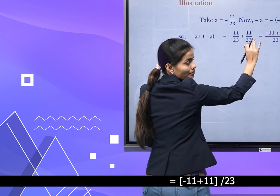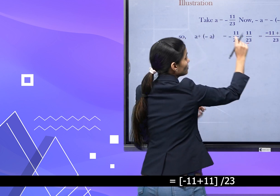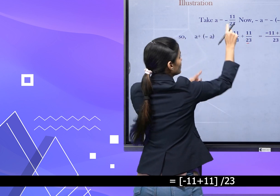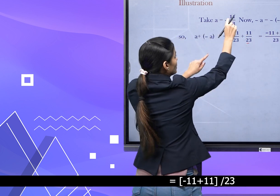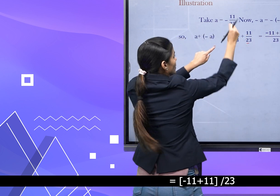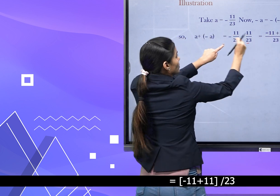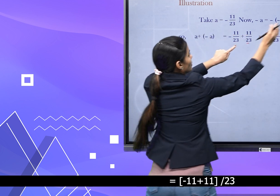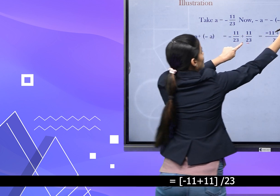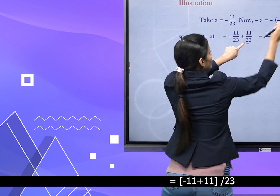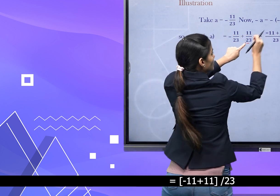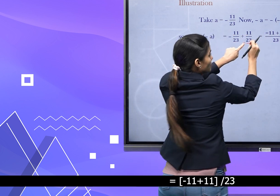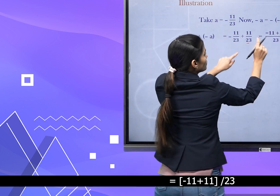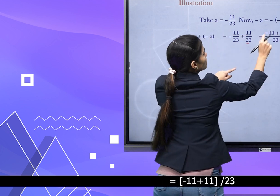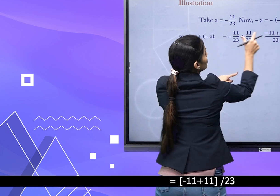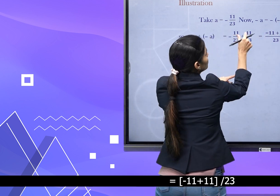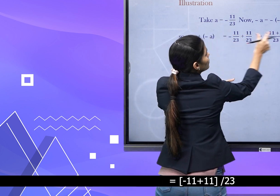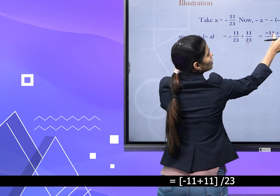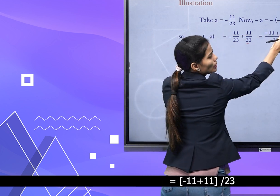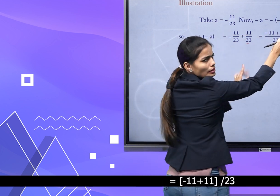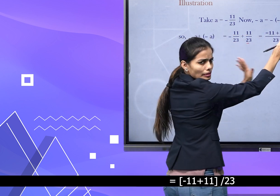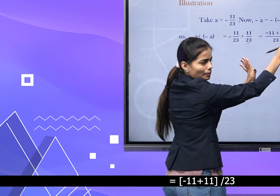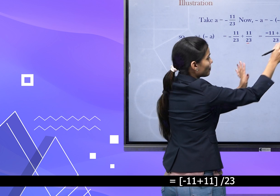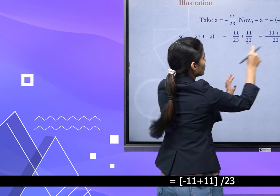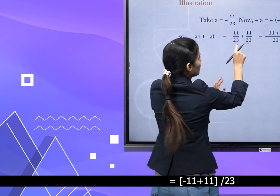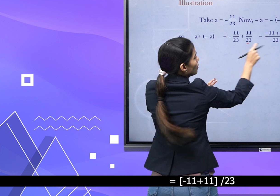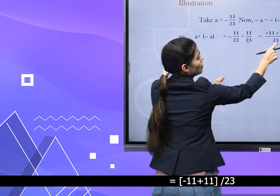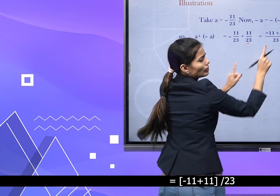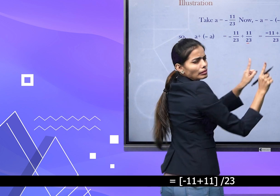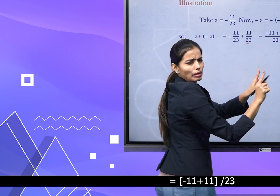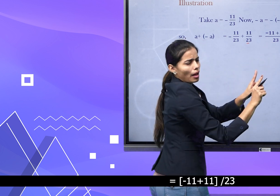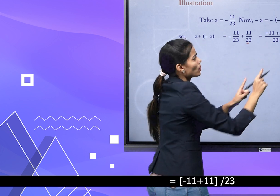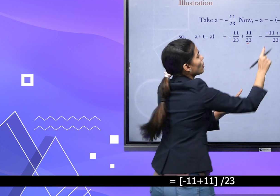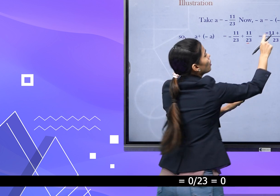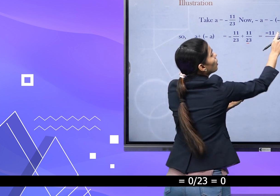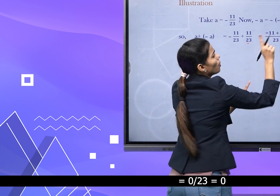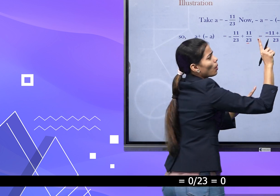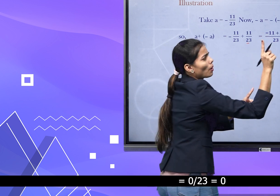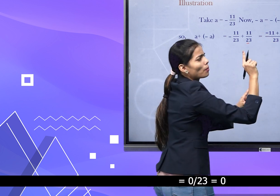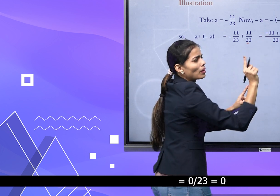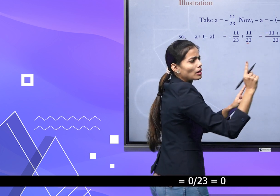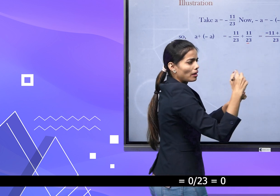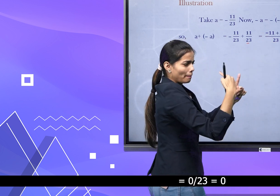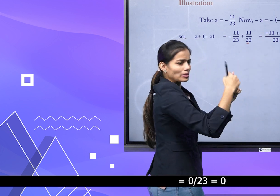is equal to minus 11 plus 11 by 23. So, is equal to 0 by